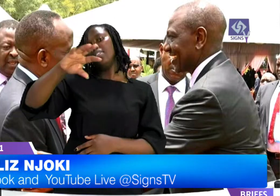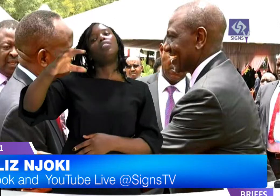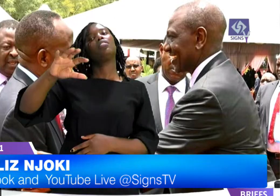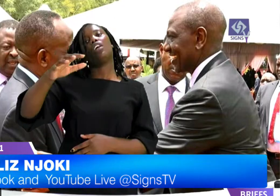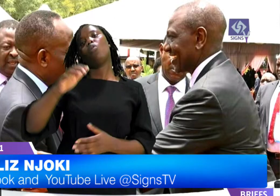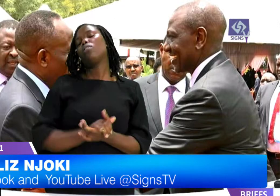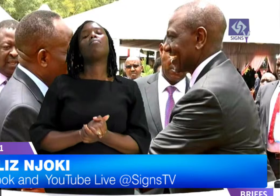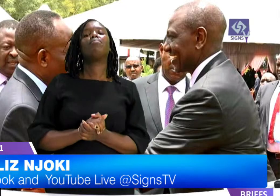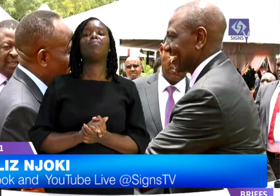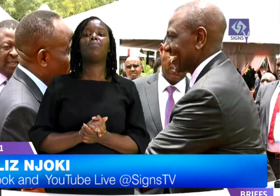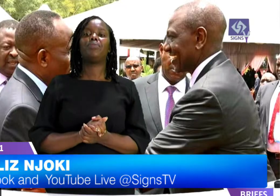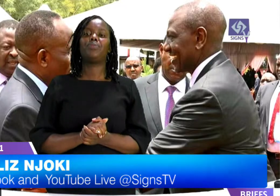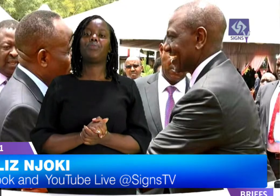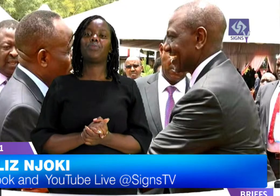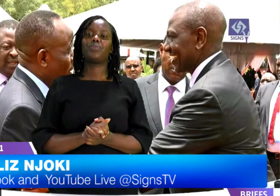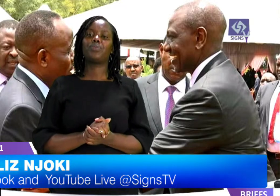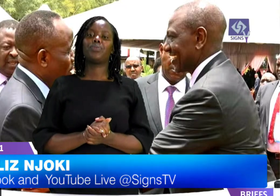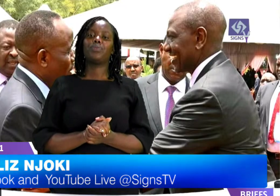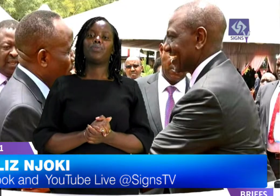Kitale town.